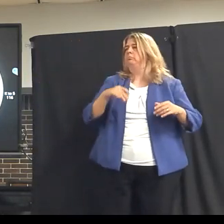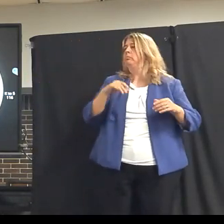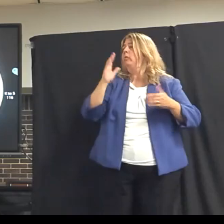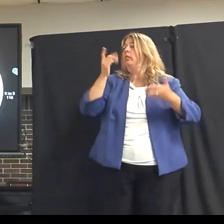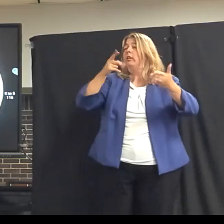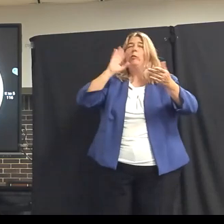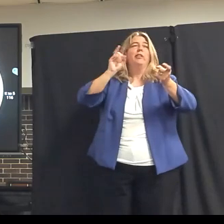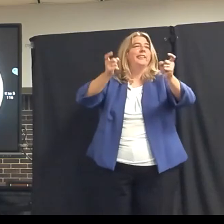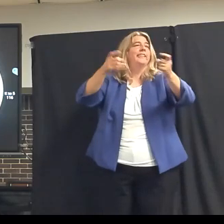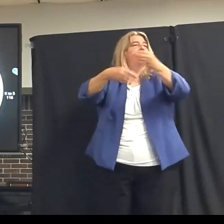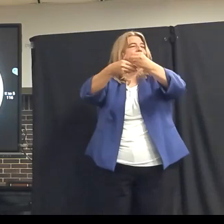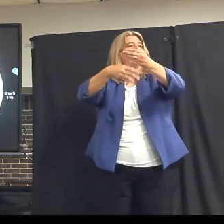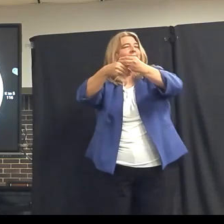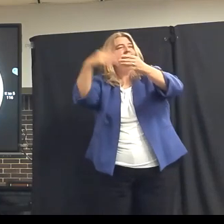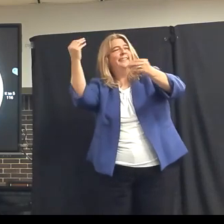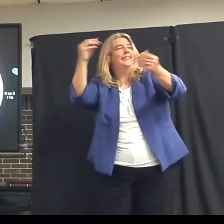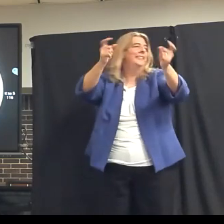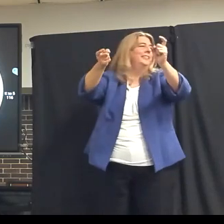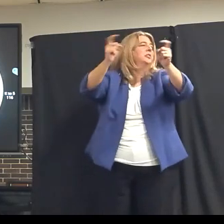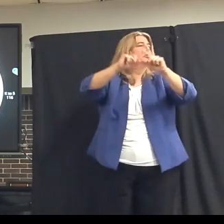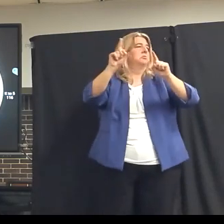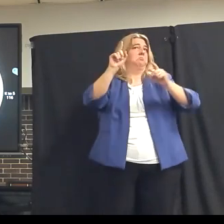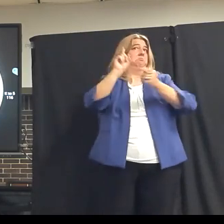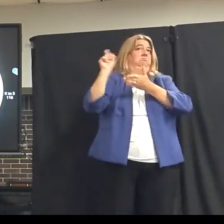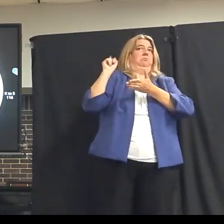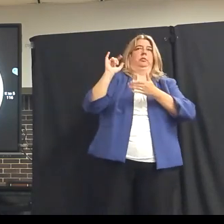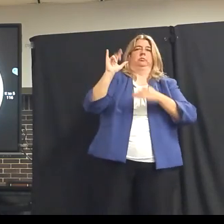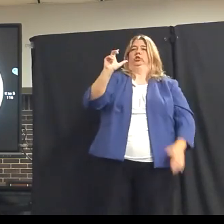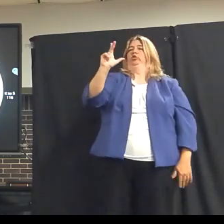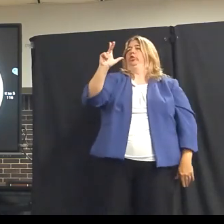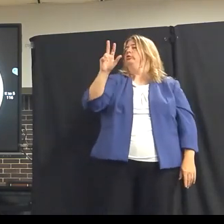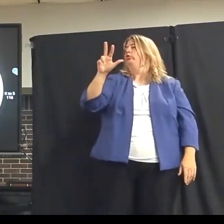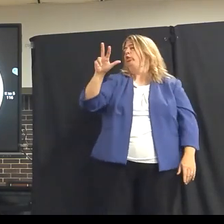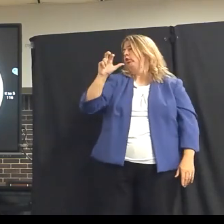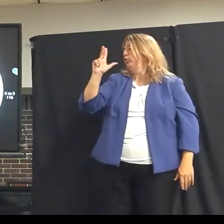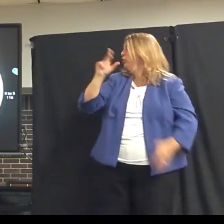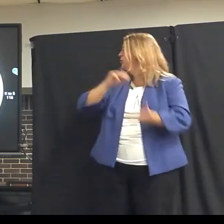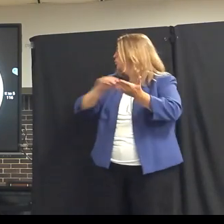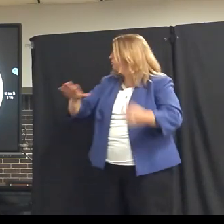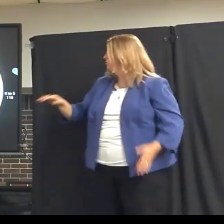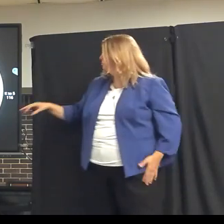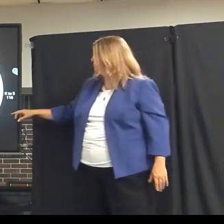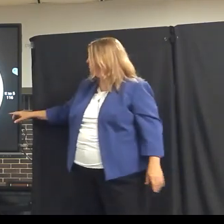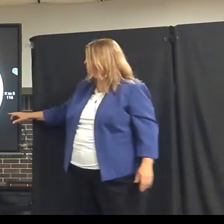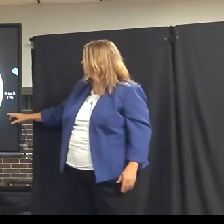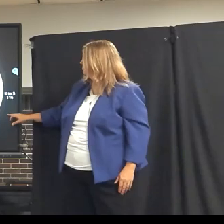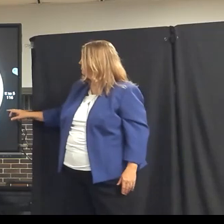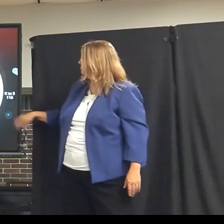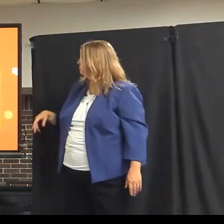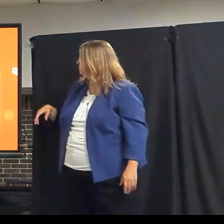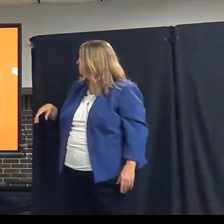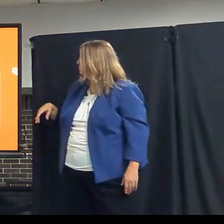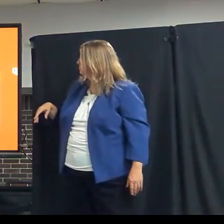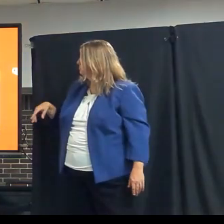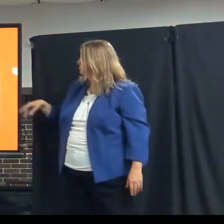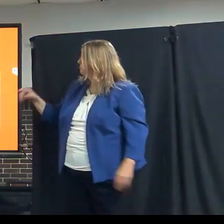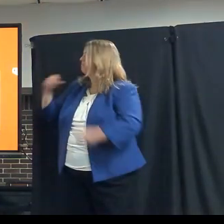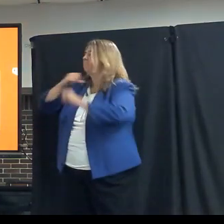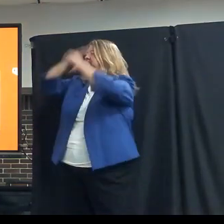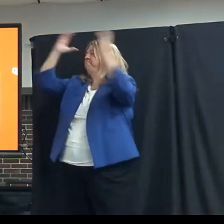have 93 in our high school freshmen through senior. So, and of course, we have students that come and go, but as of last week, our enrollment